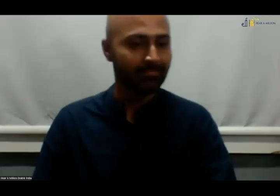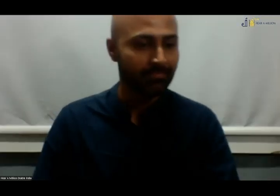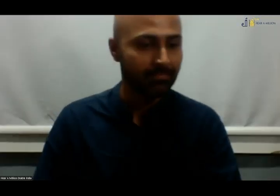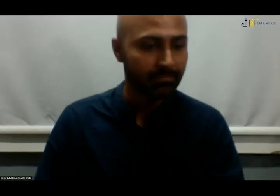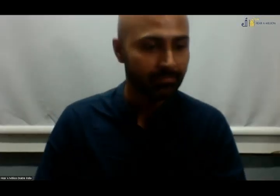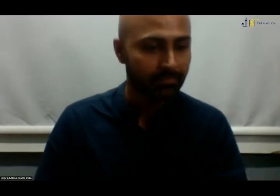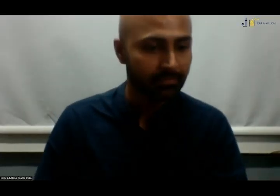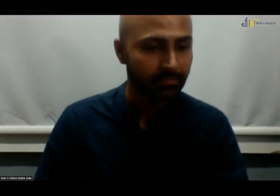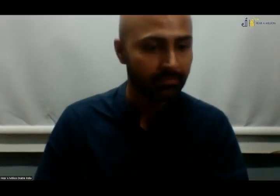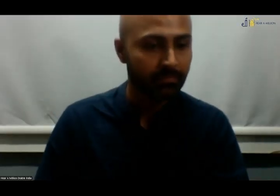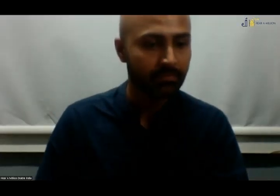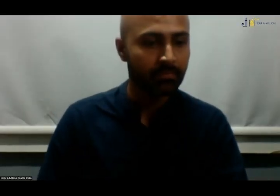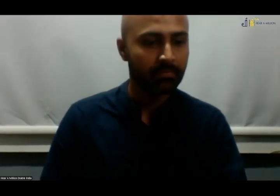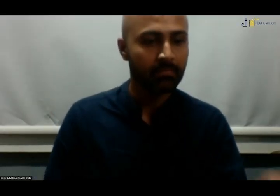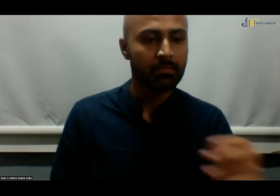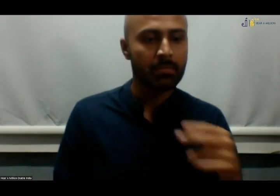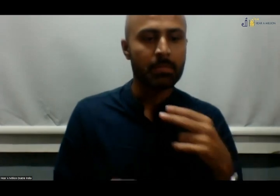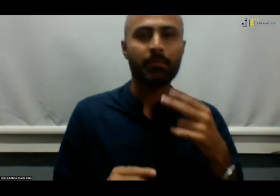experiences.